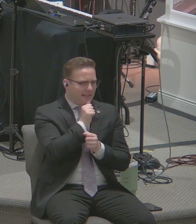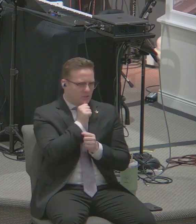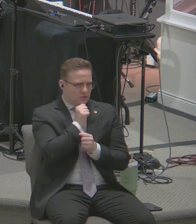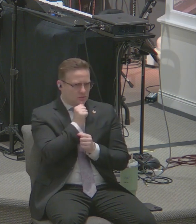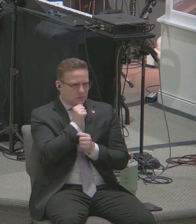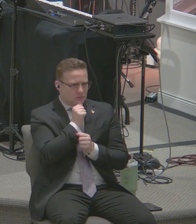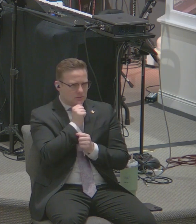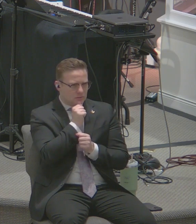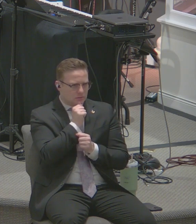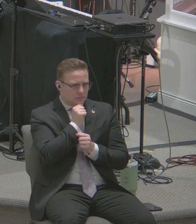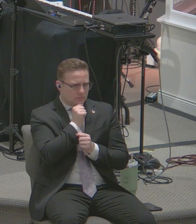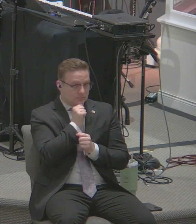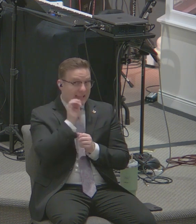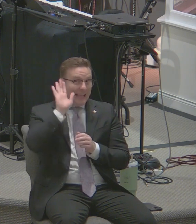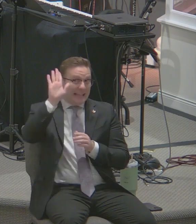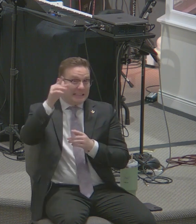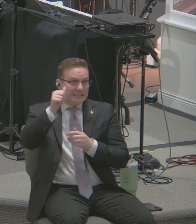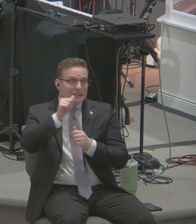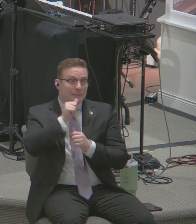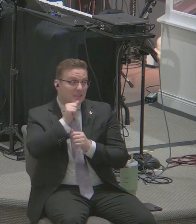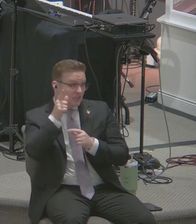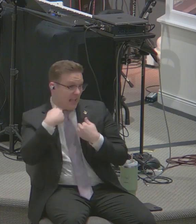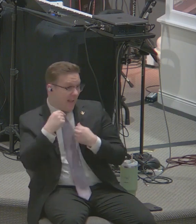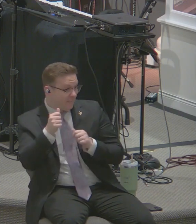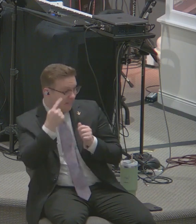The patience that God has with us.